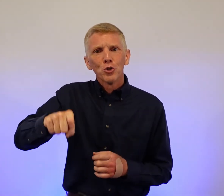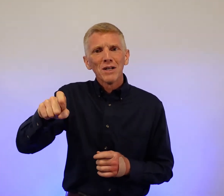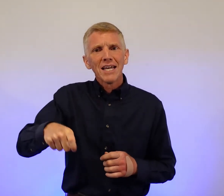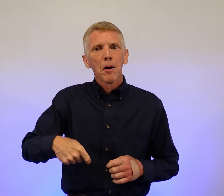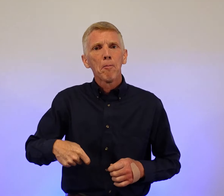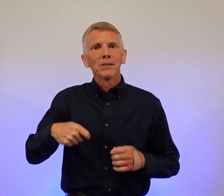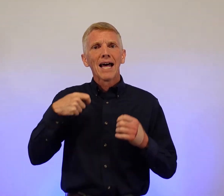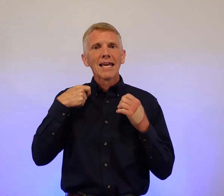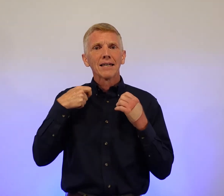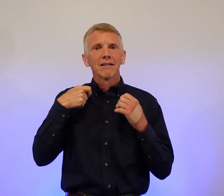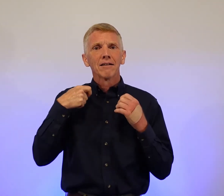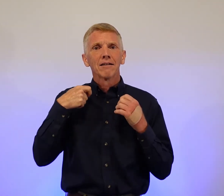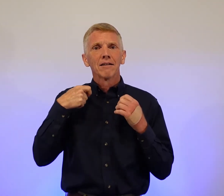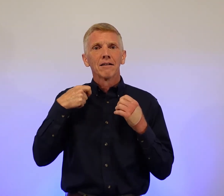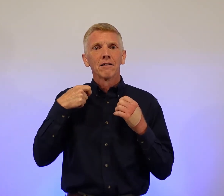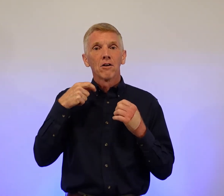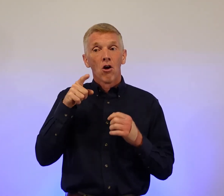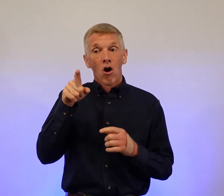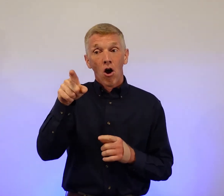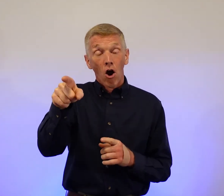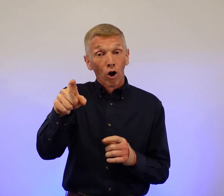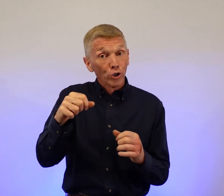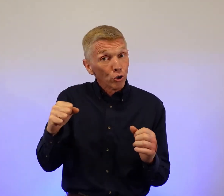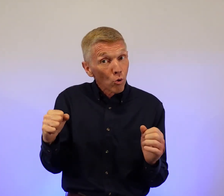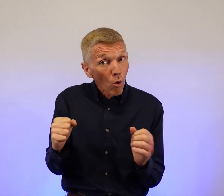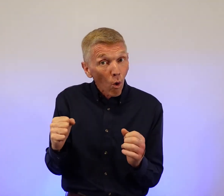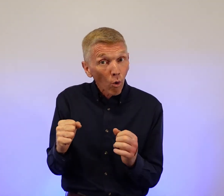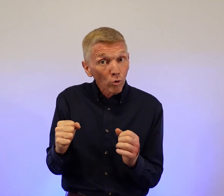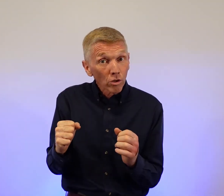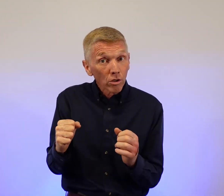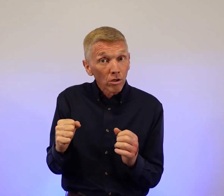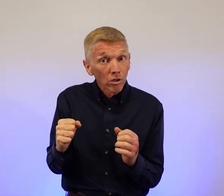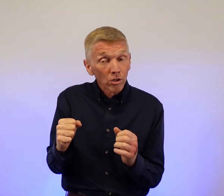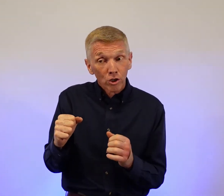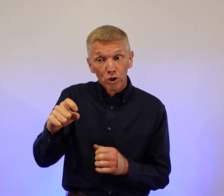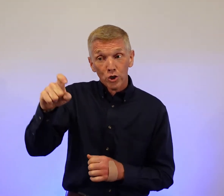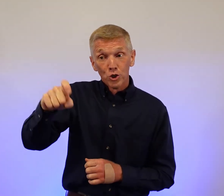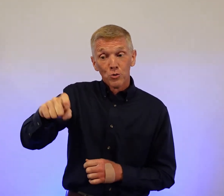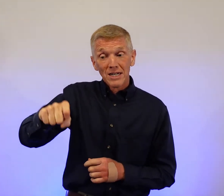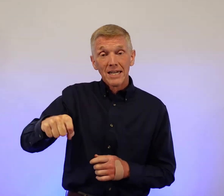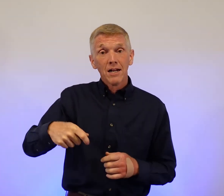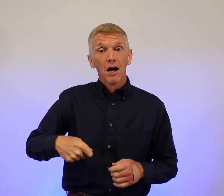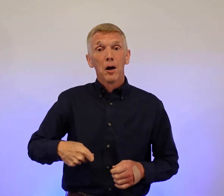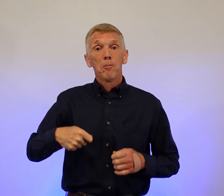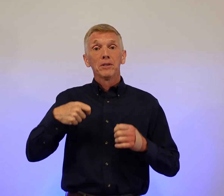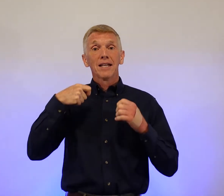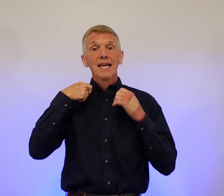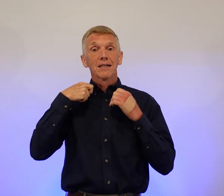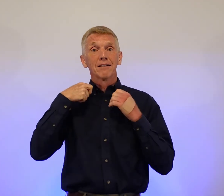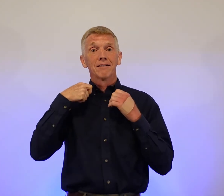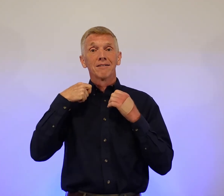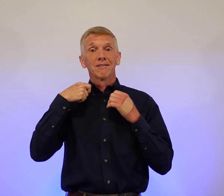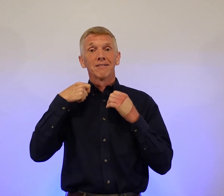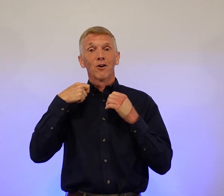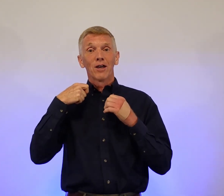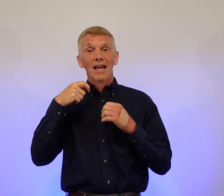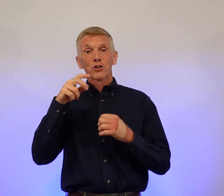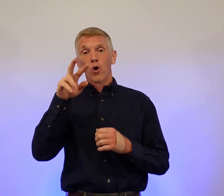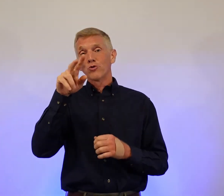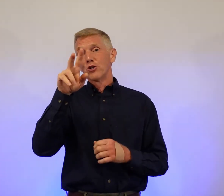need a blanket? Are you cold? Do you need a blanket? Okay, so those are the two